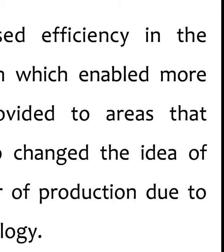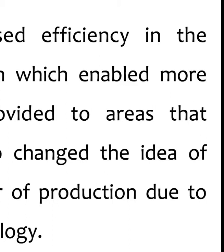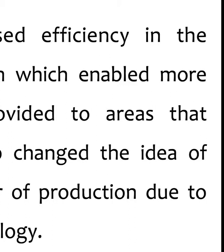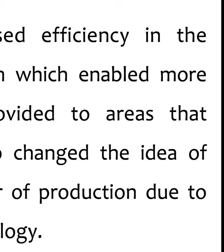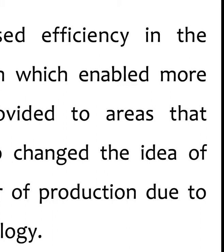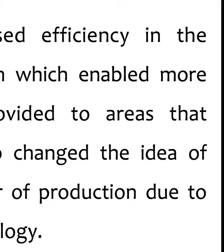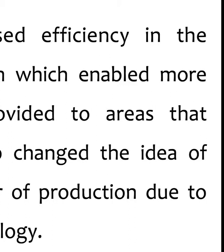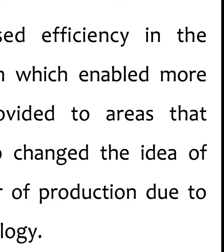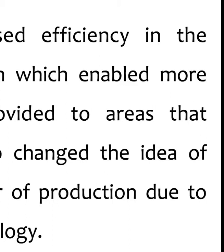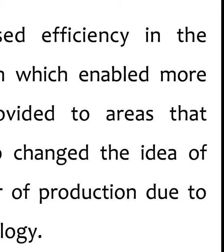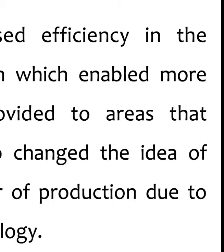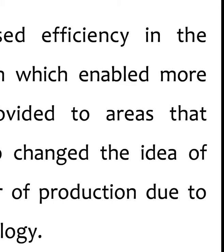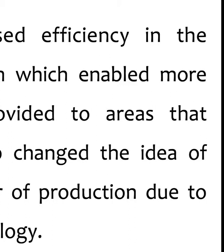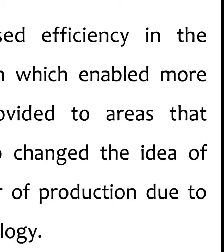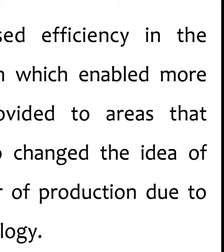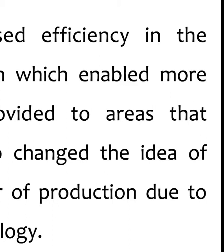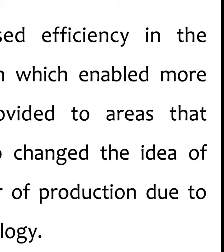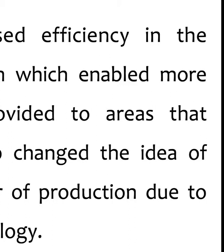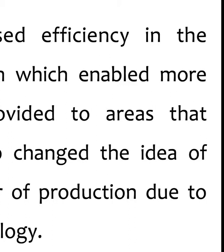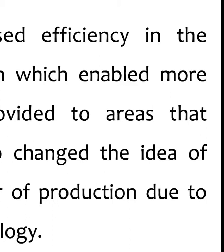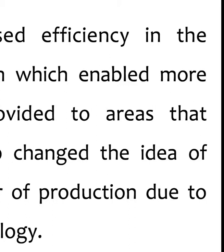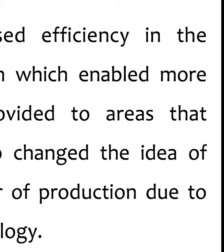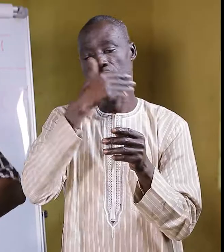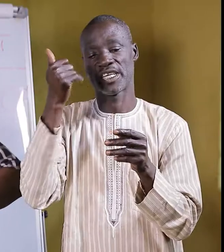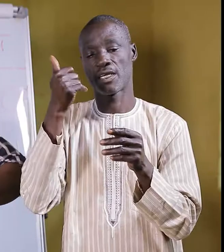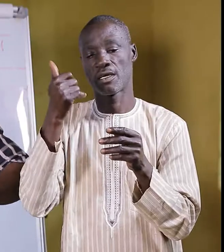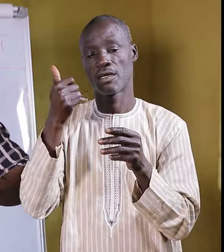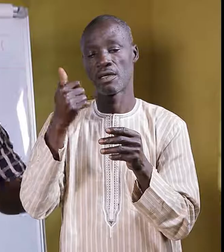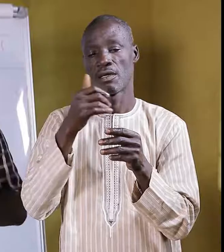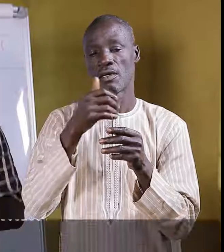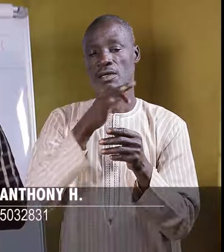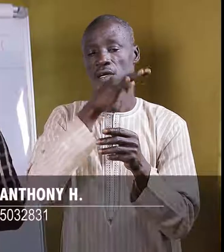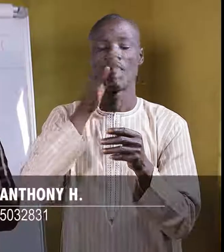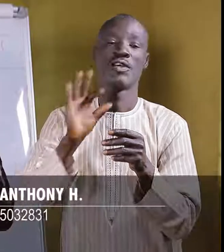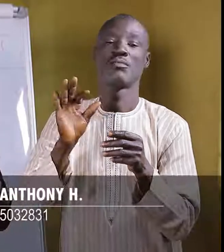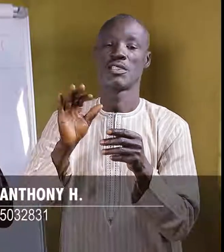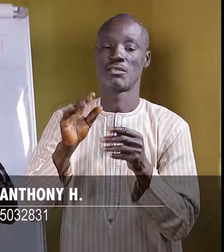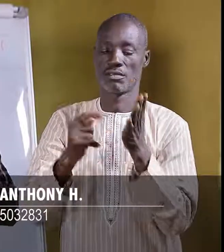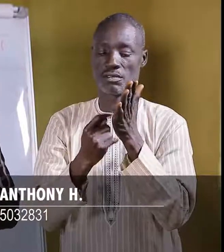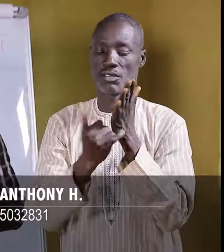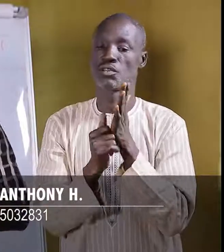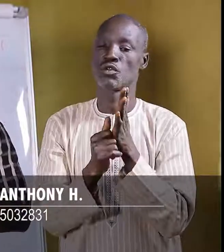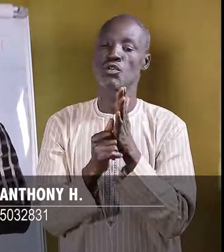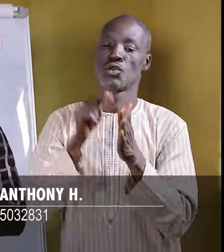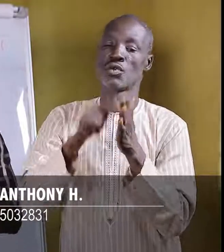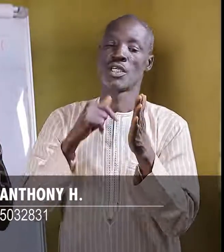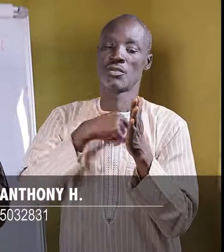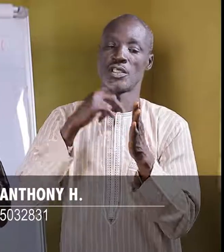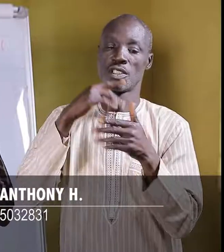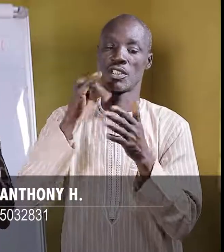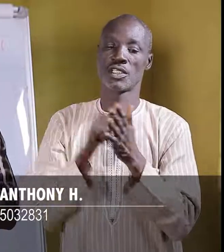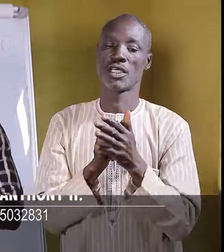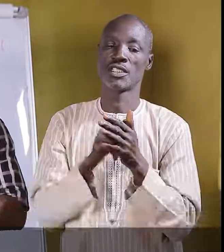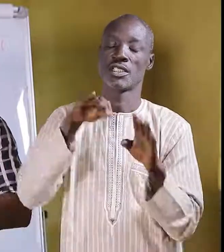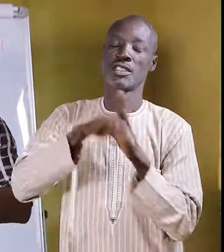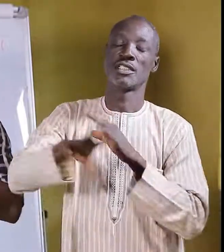of production due to better farming techniques. So in a nutshell, what we are saying is that in